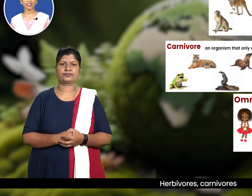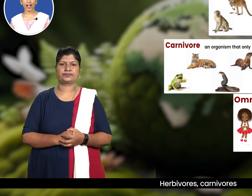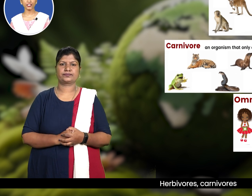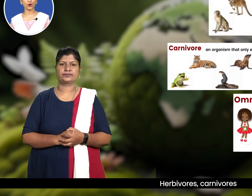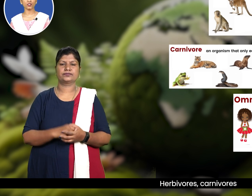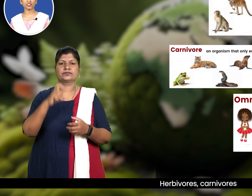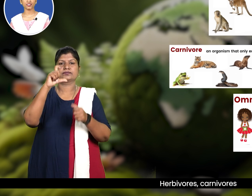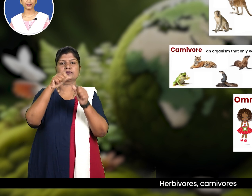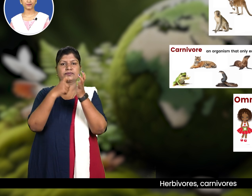carnivores,